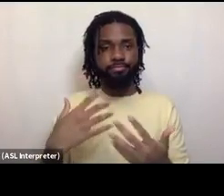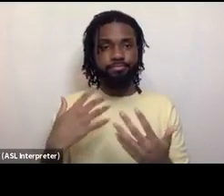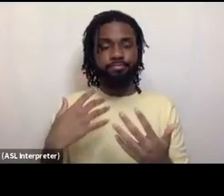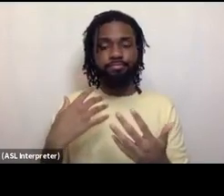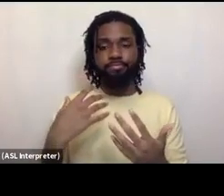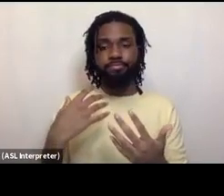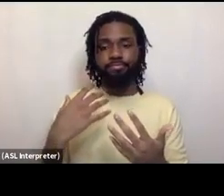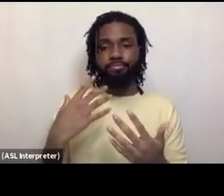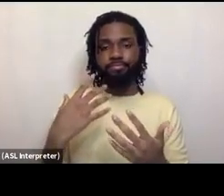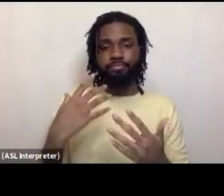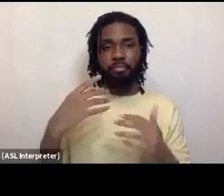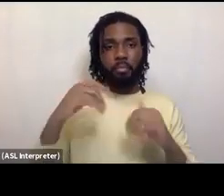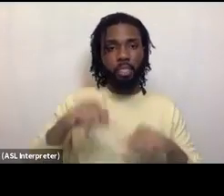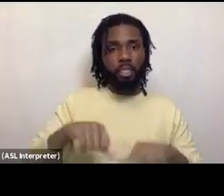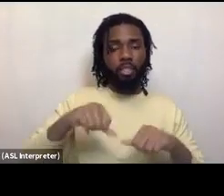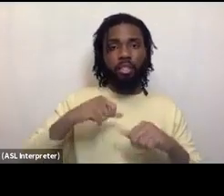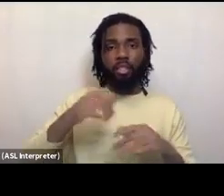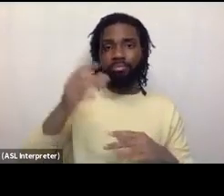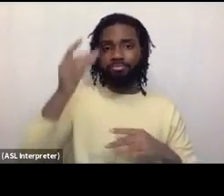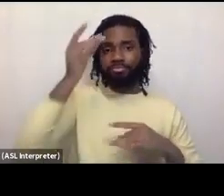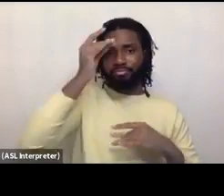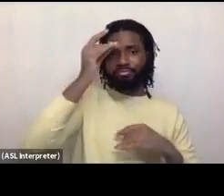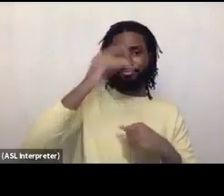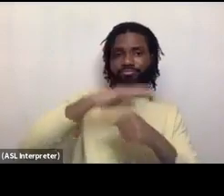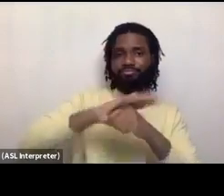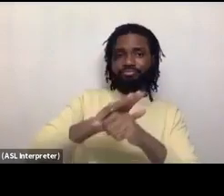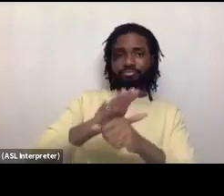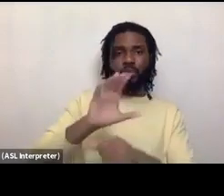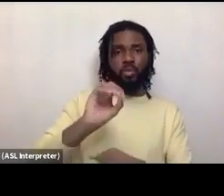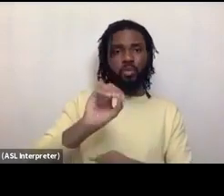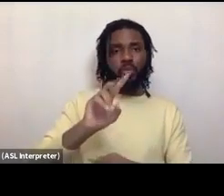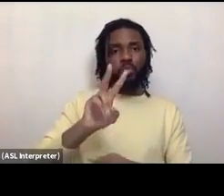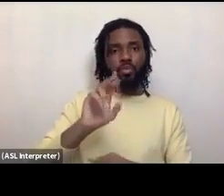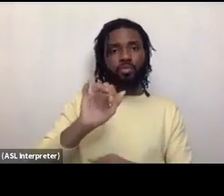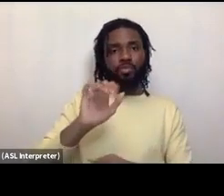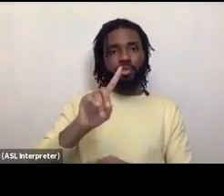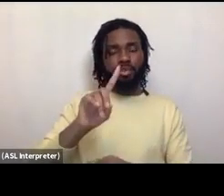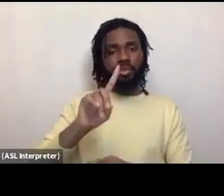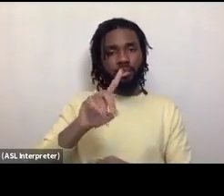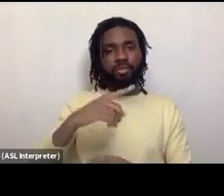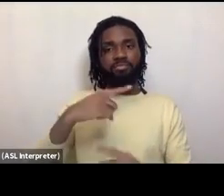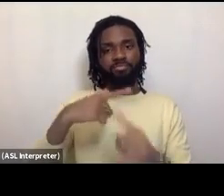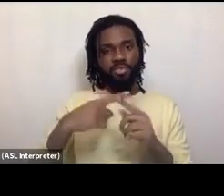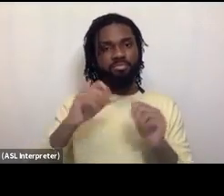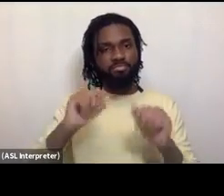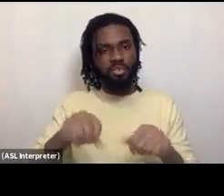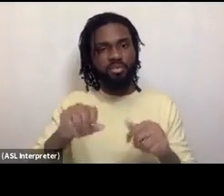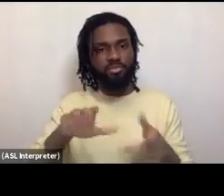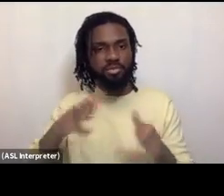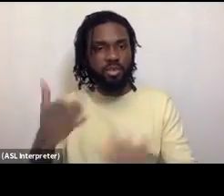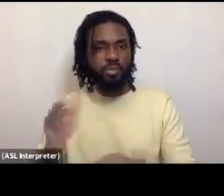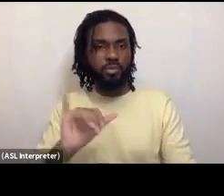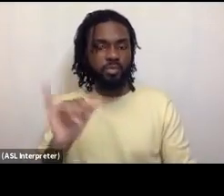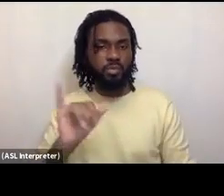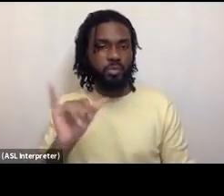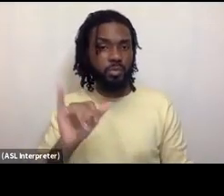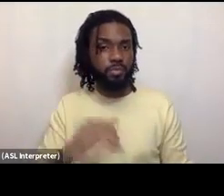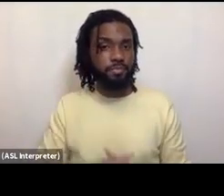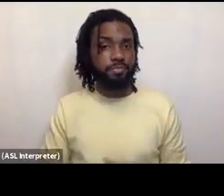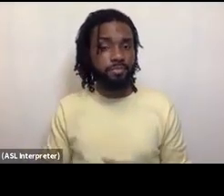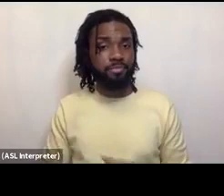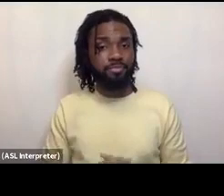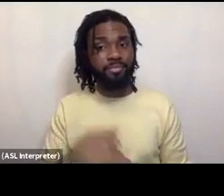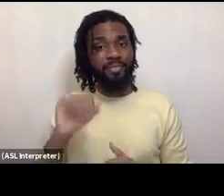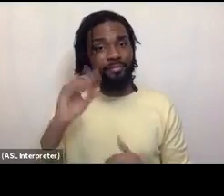risking contracting COVID and then also death, quite frankly, if contracted.